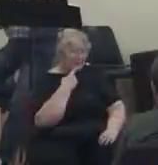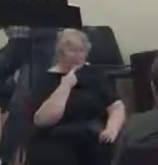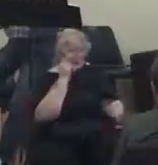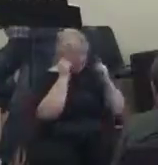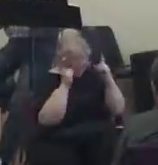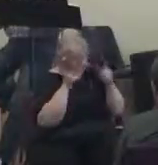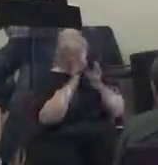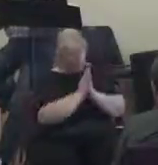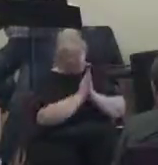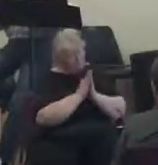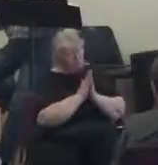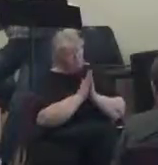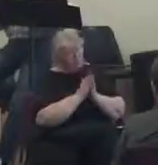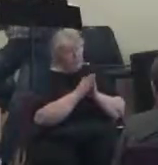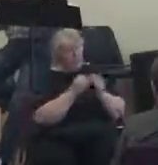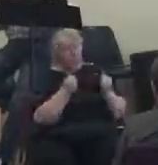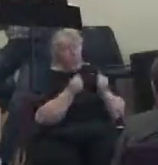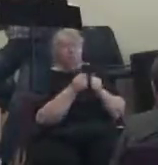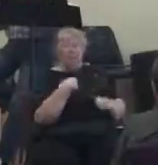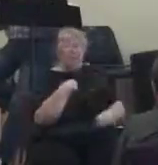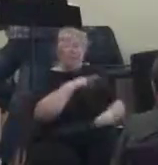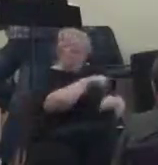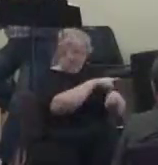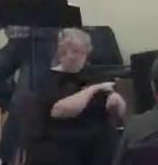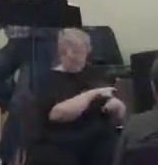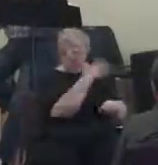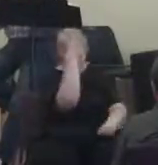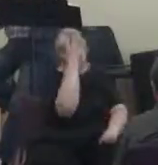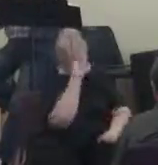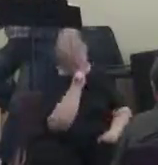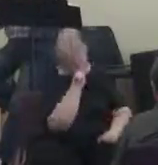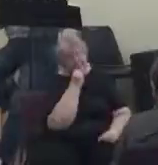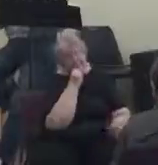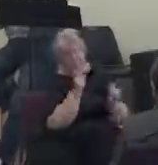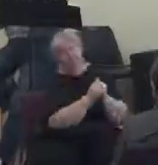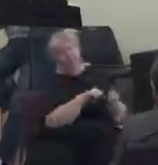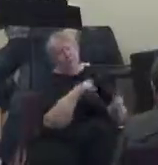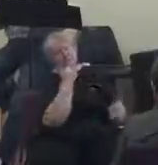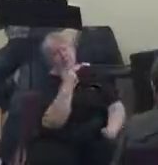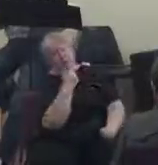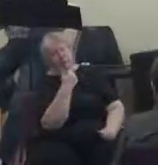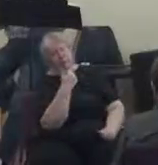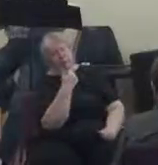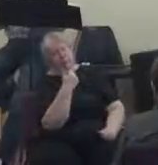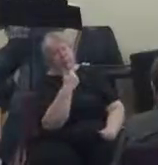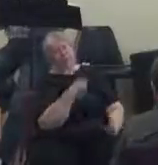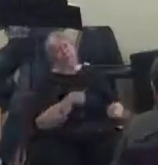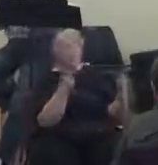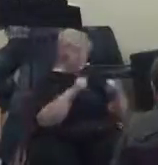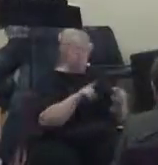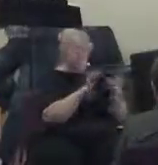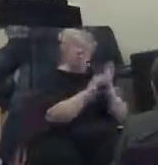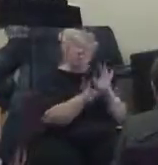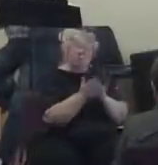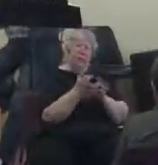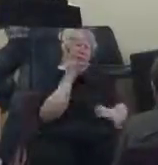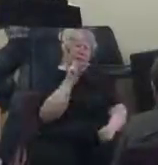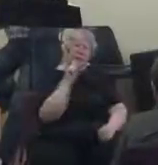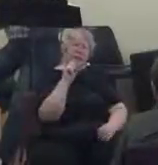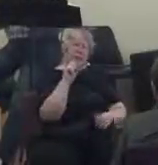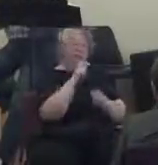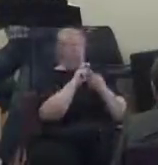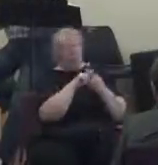hour? And Peter's with the crew. He falls asleep when Jesus needs his friends the most. And